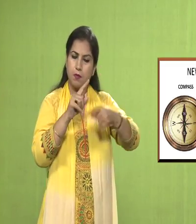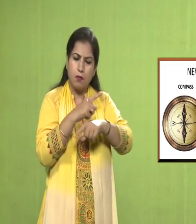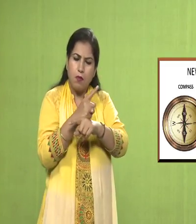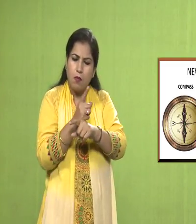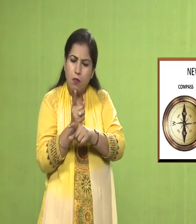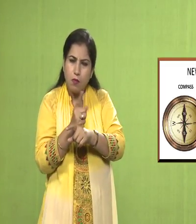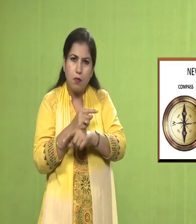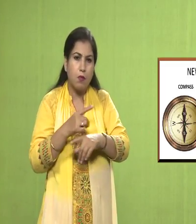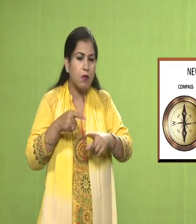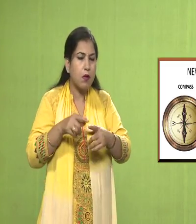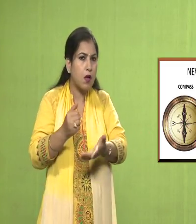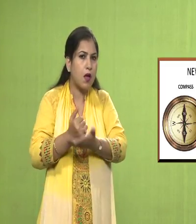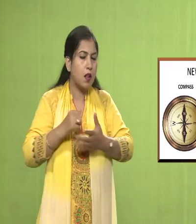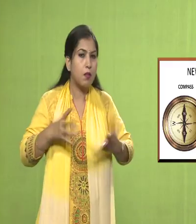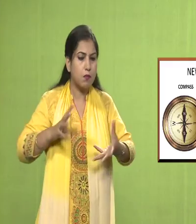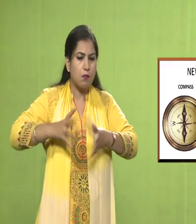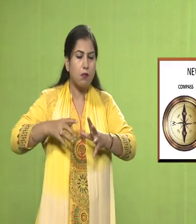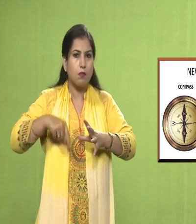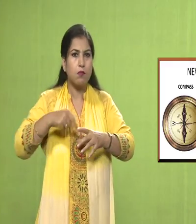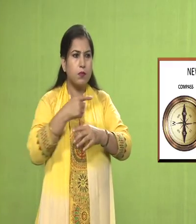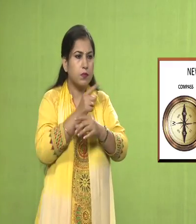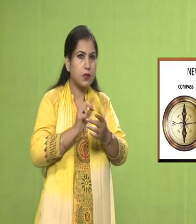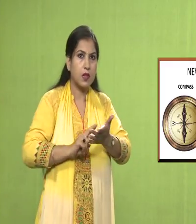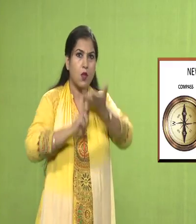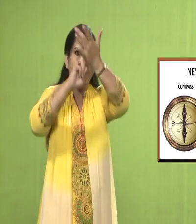Compass is an instrument that shows direction to travelers.